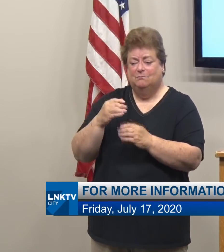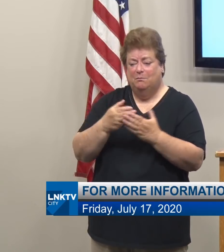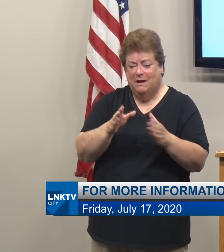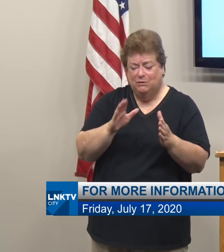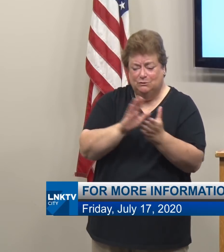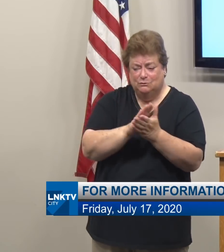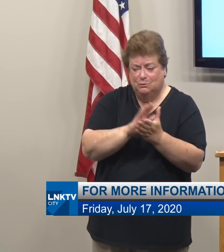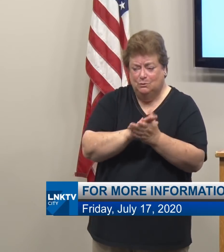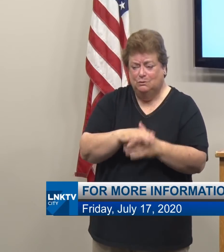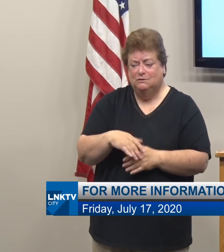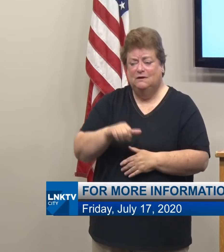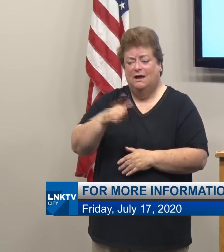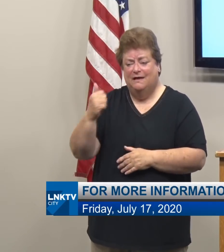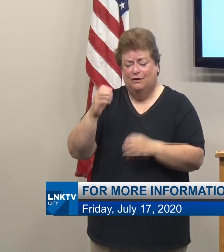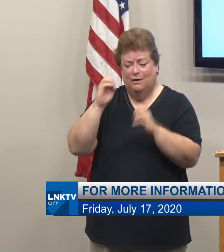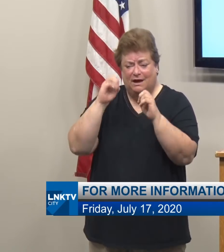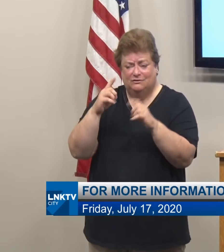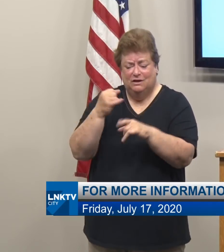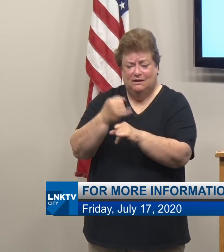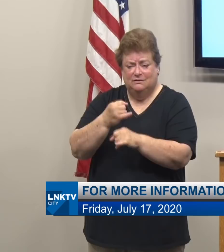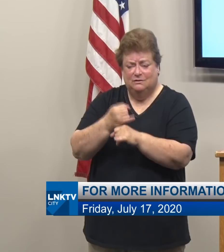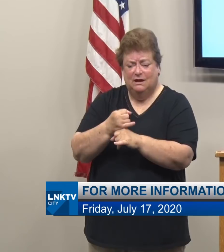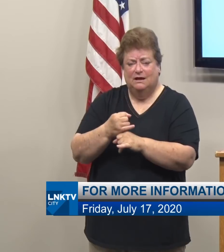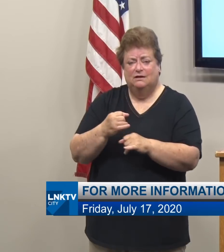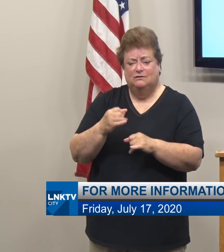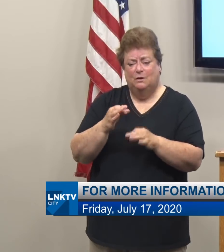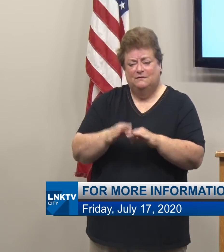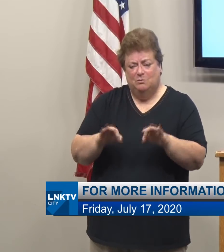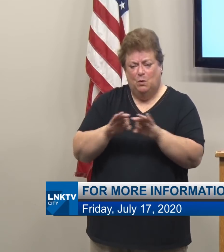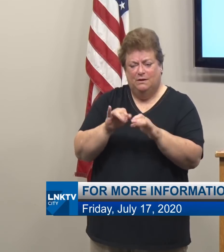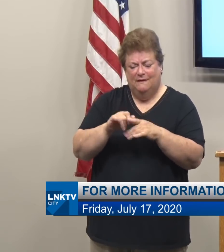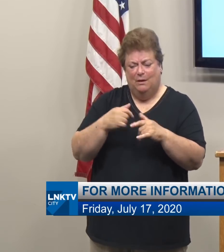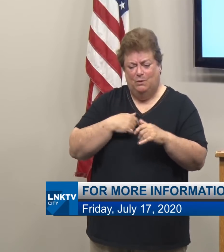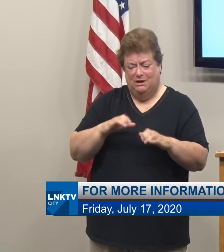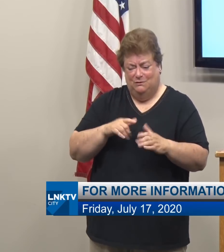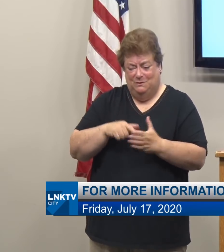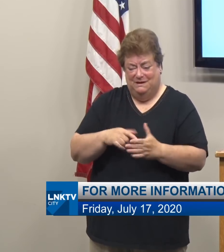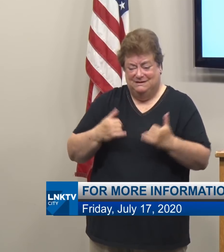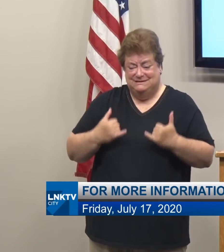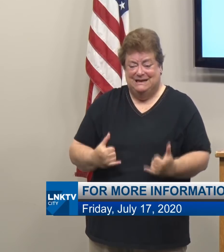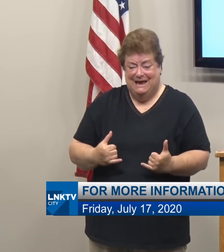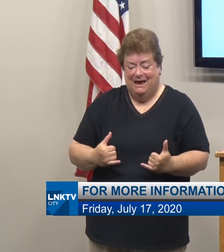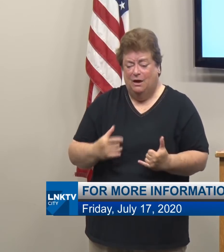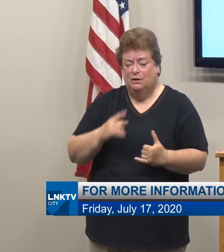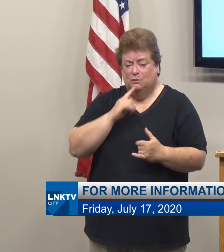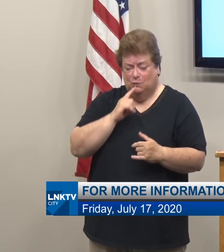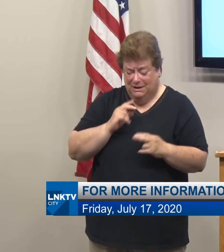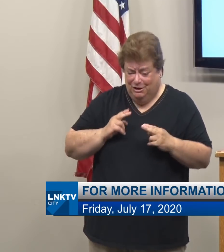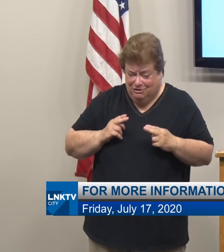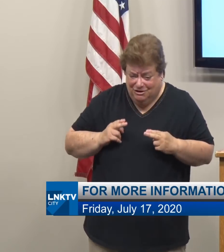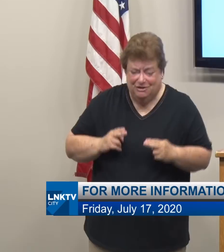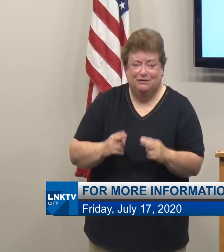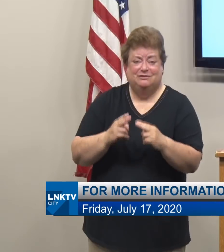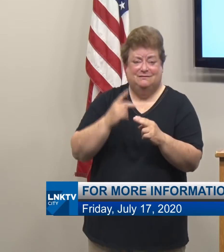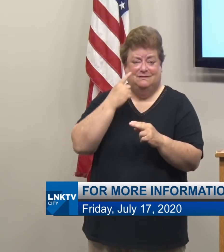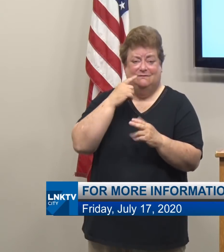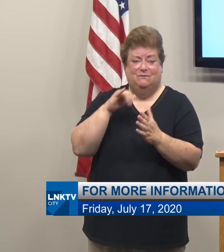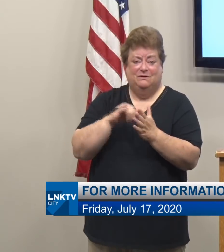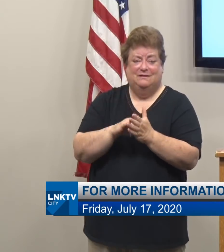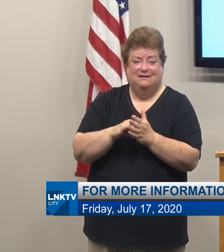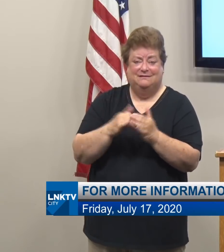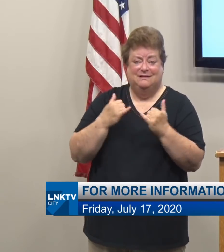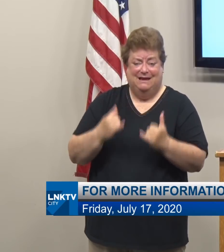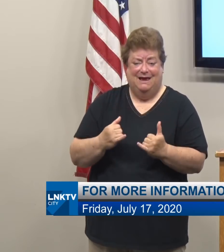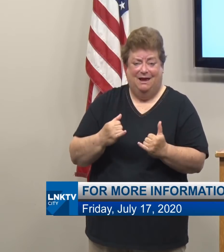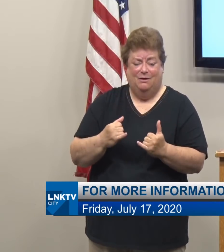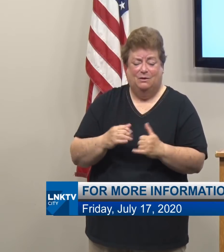schools wanting to open up, it's really important that we get on top of this now. And there's a fierce urgency to this right now. And we believe this